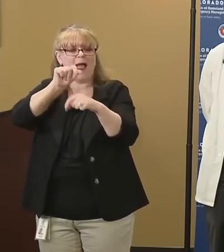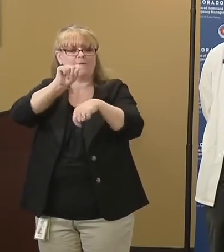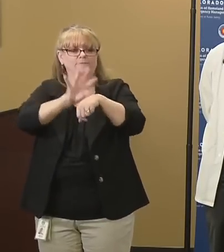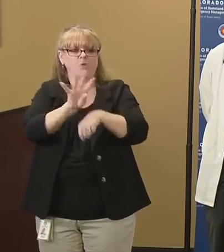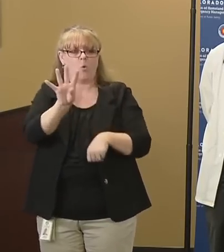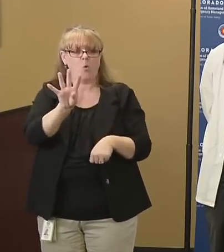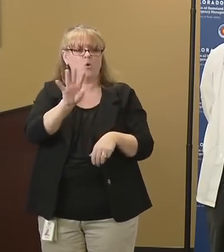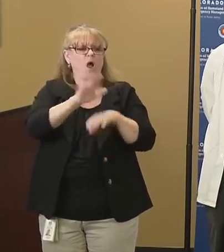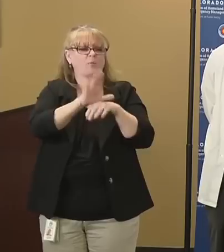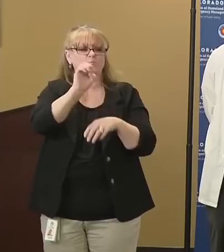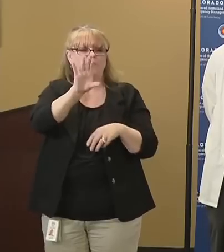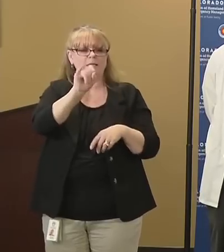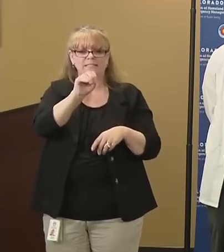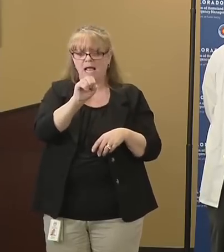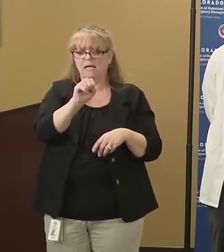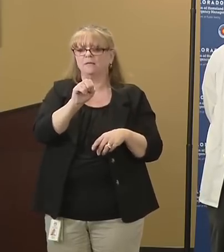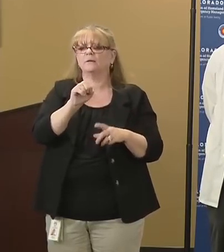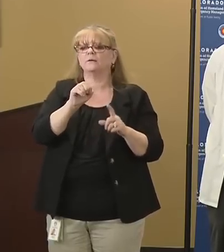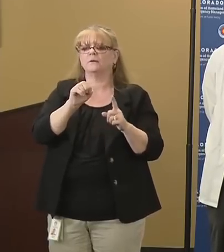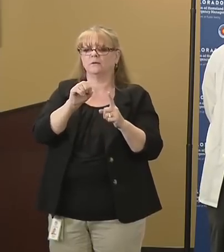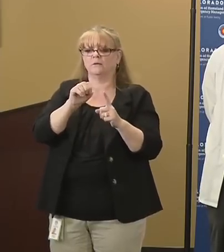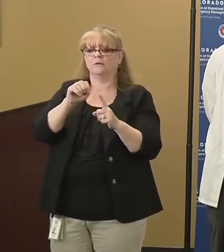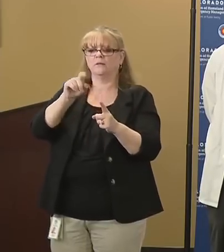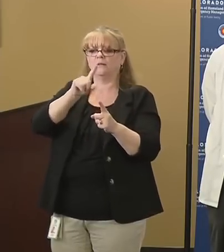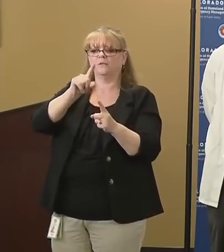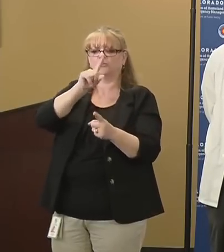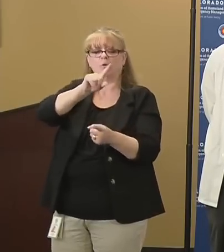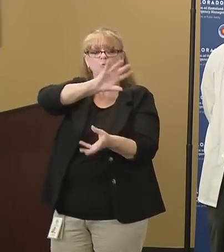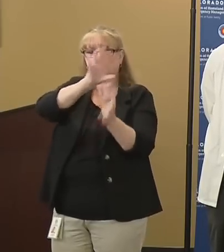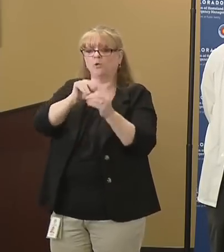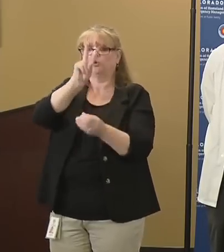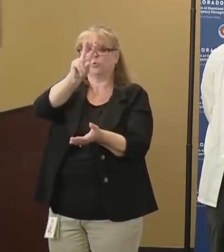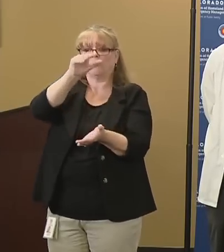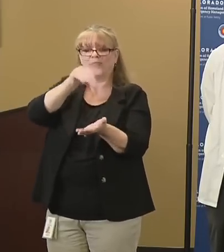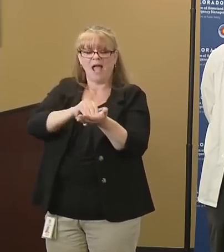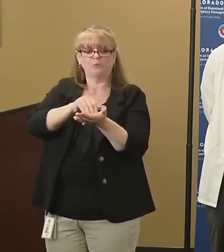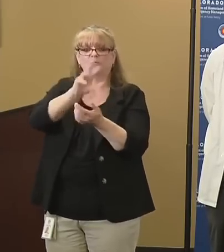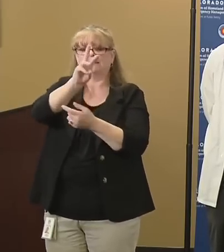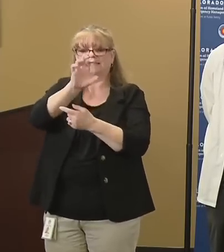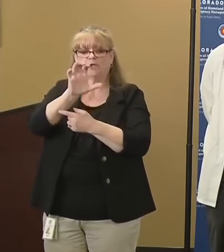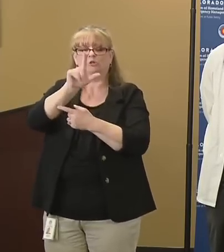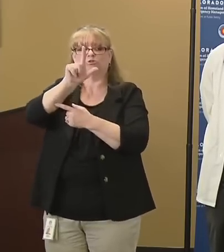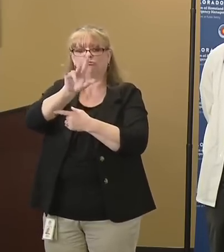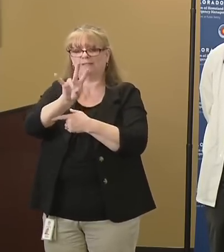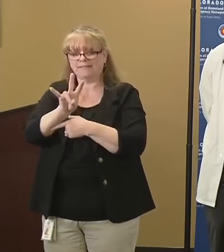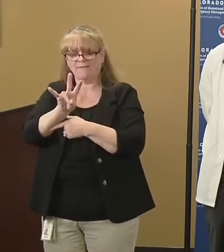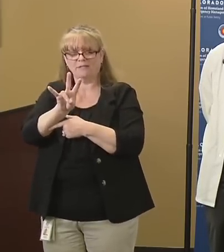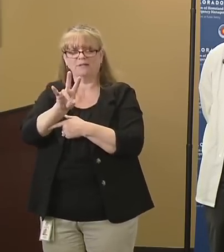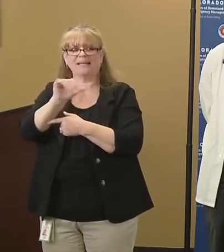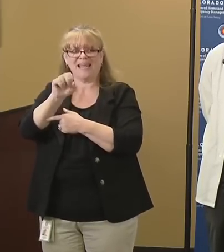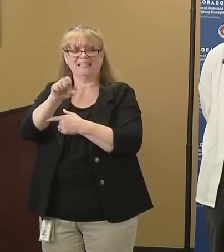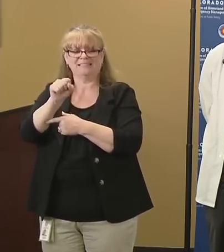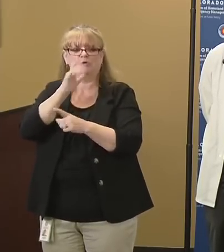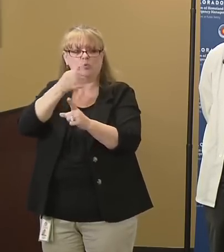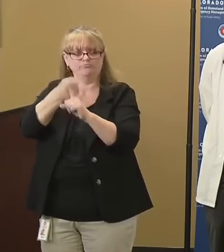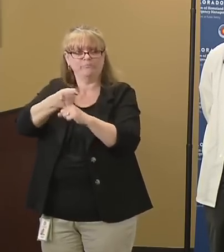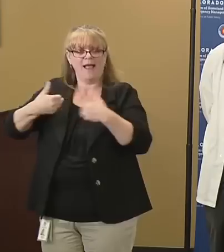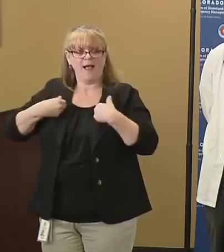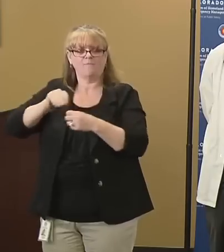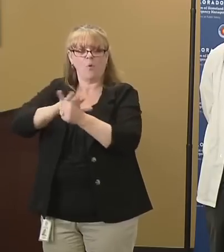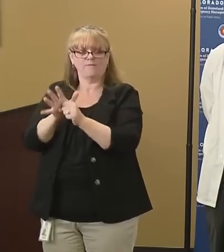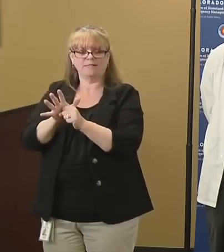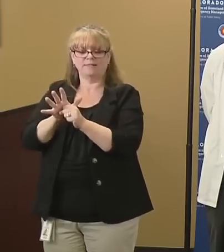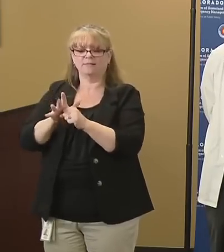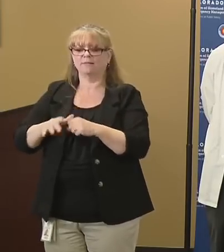partial number of cases is 2,627. Our public health professionals know that there are